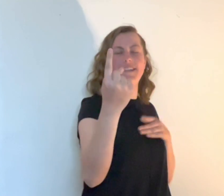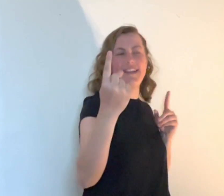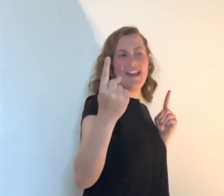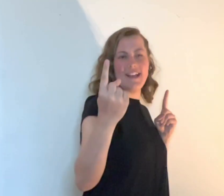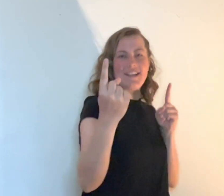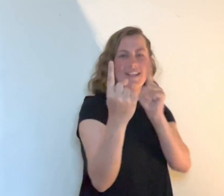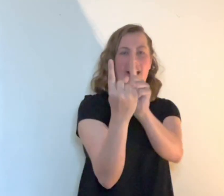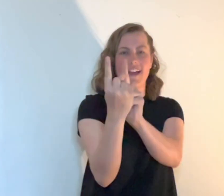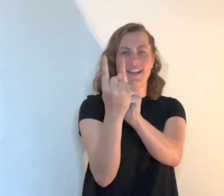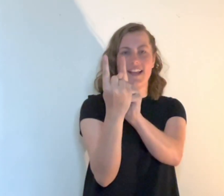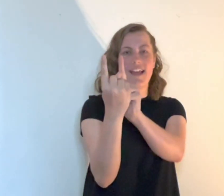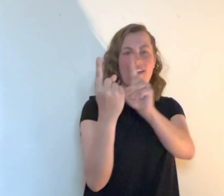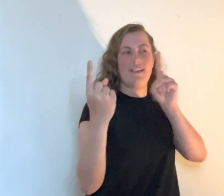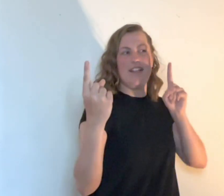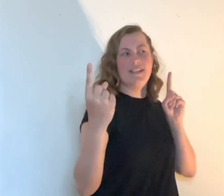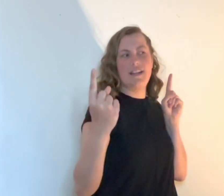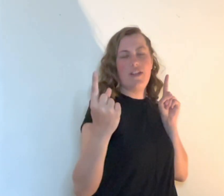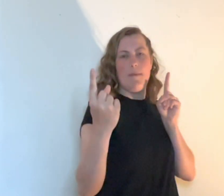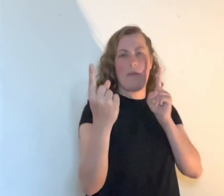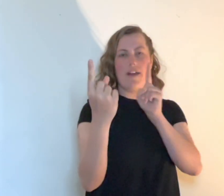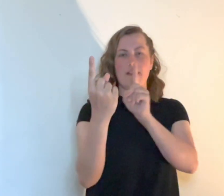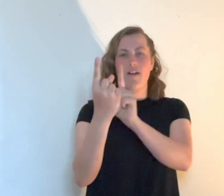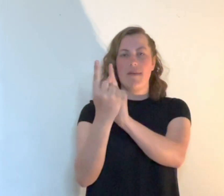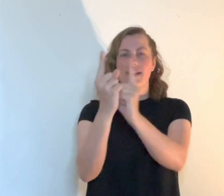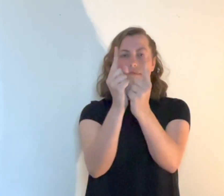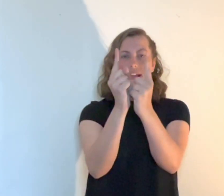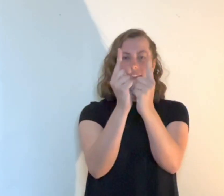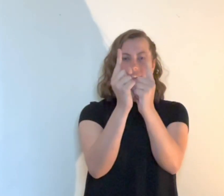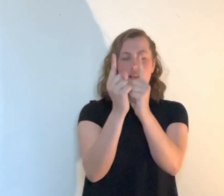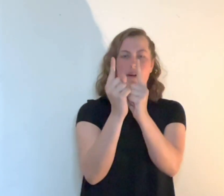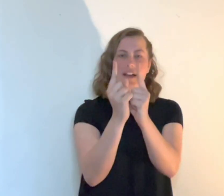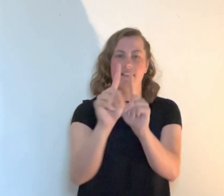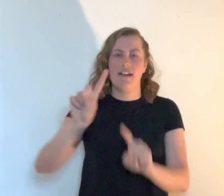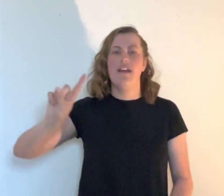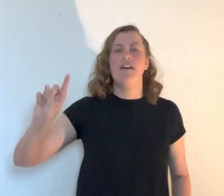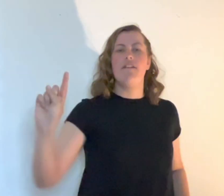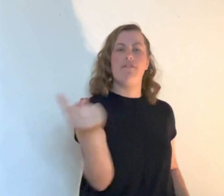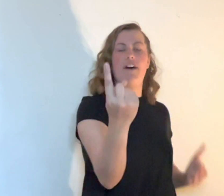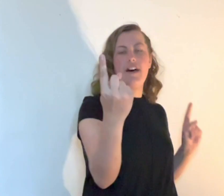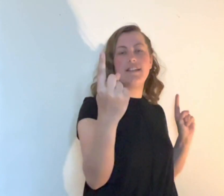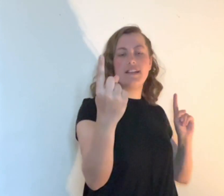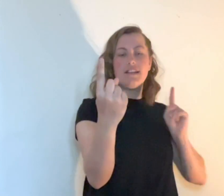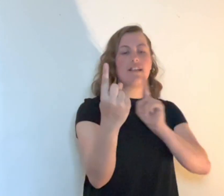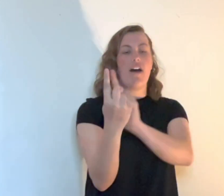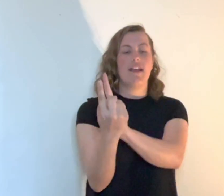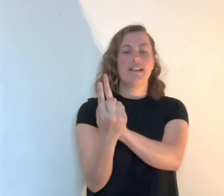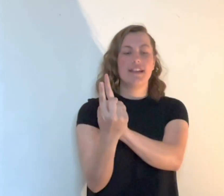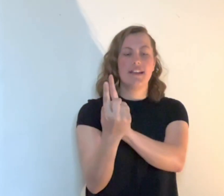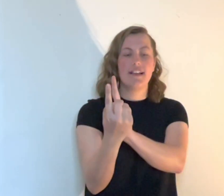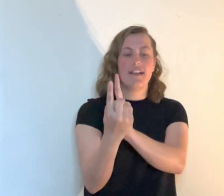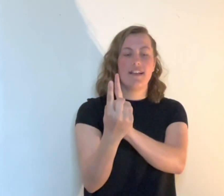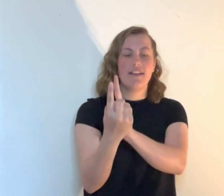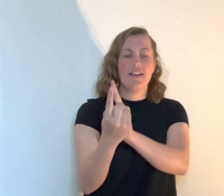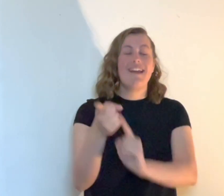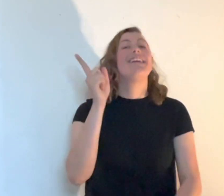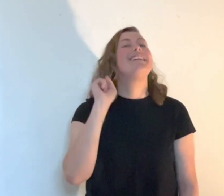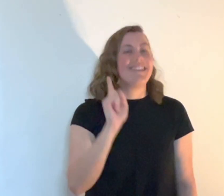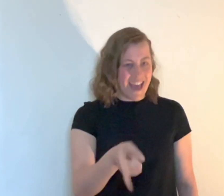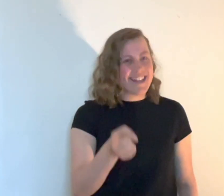sight Then this is another person coming to meet this person First sight Yes